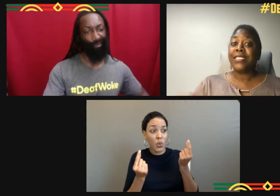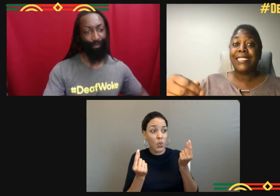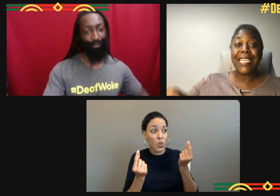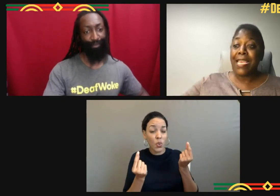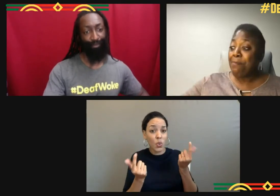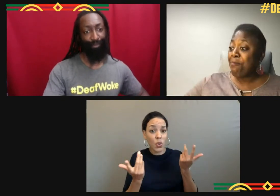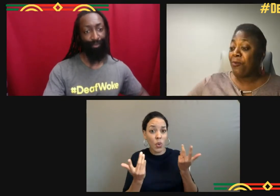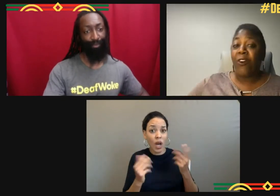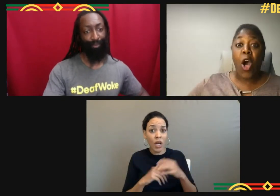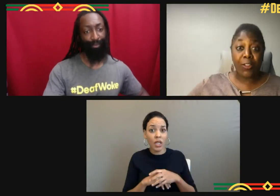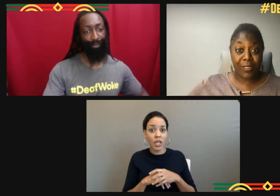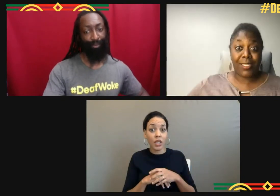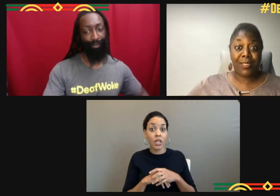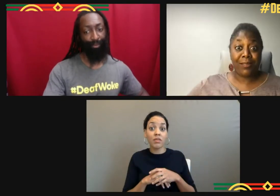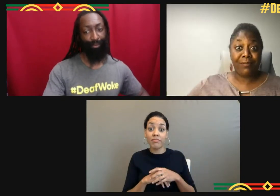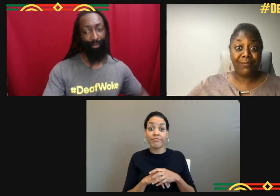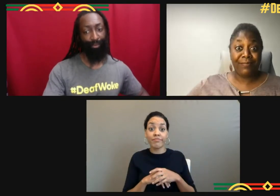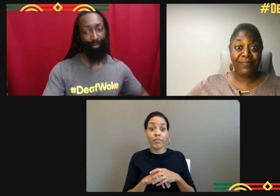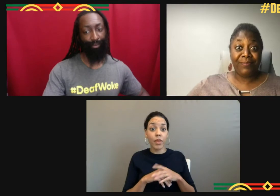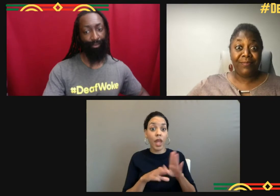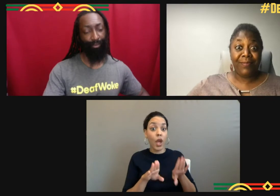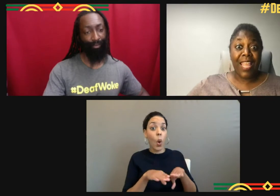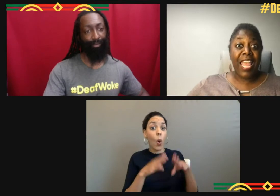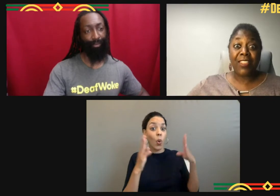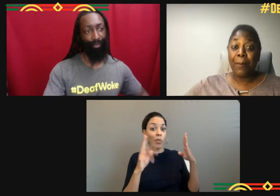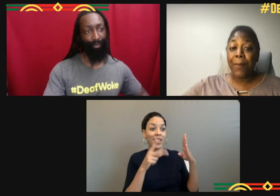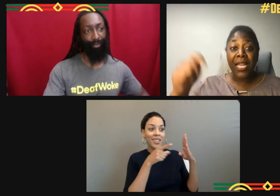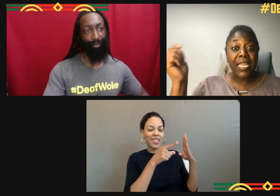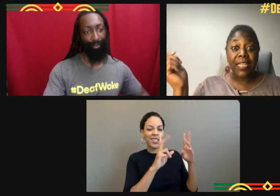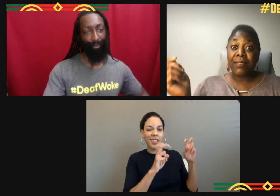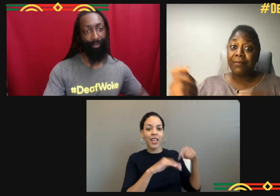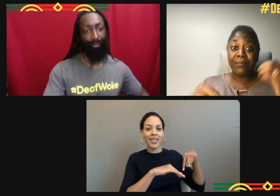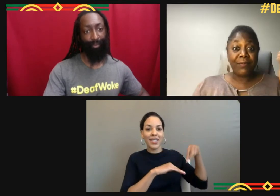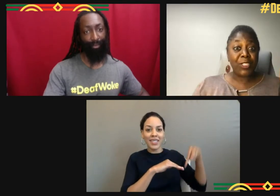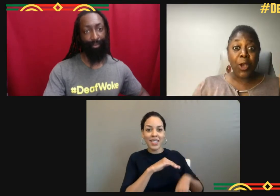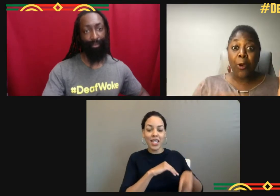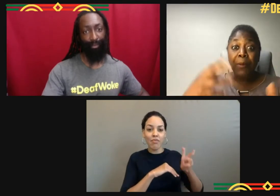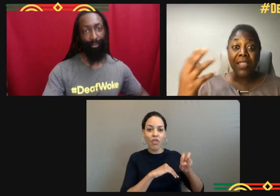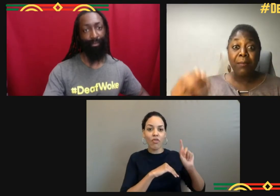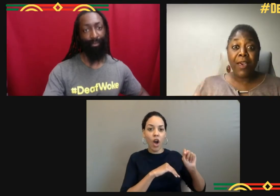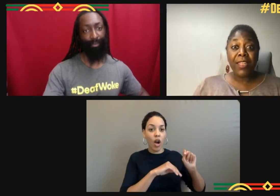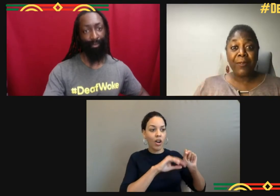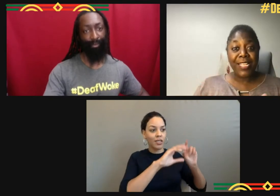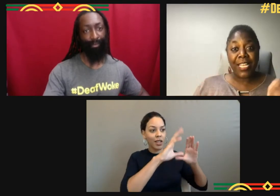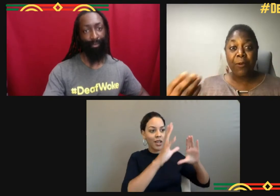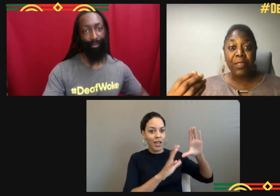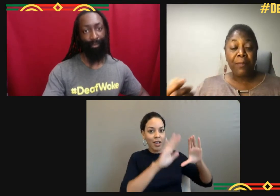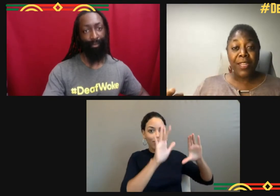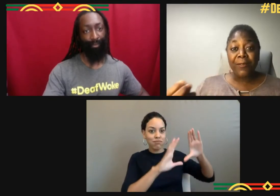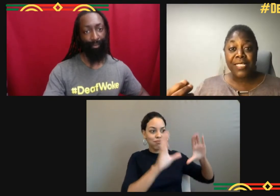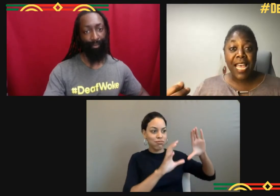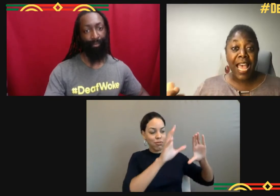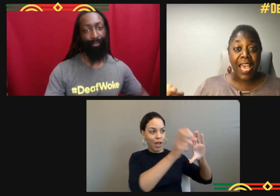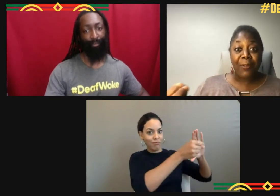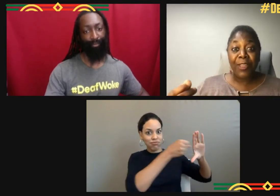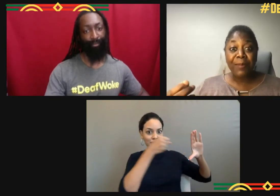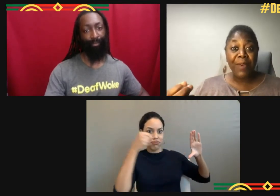those deep vaults and the money. Show me the money. What do they say?